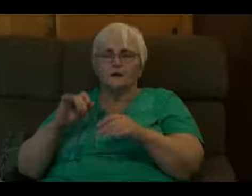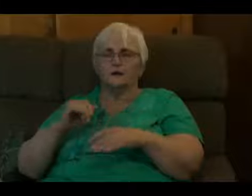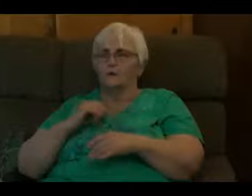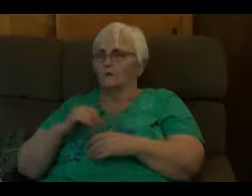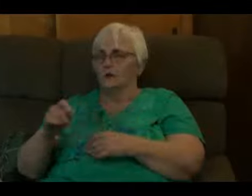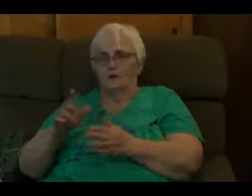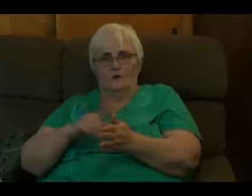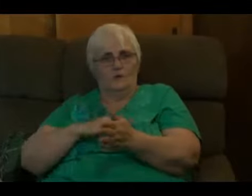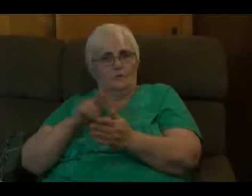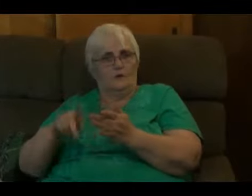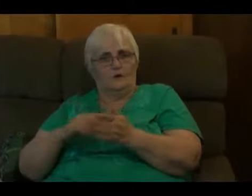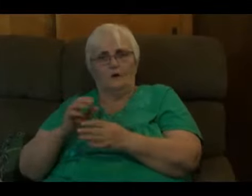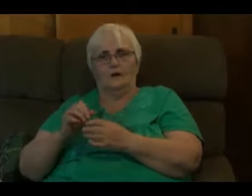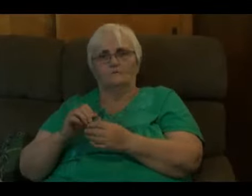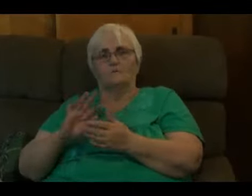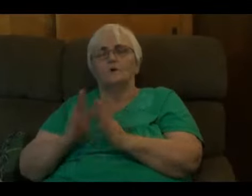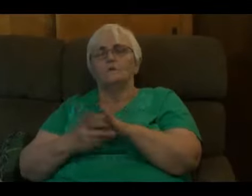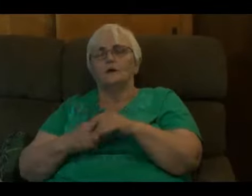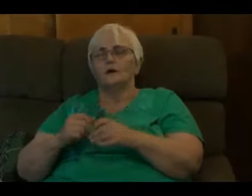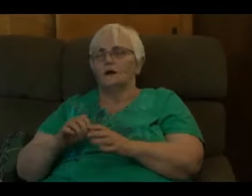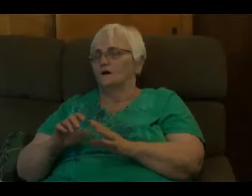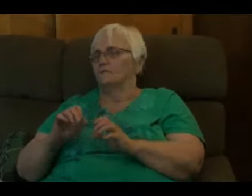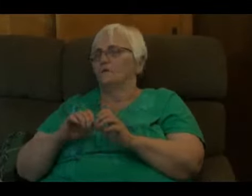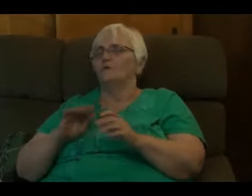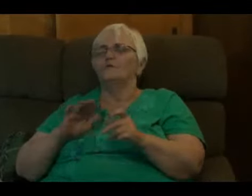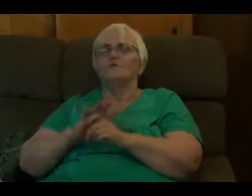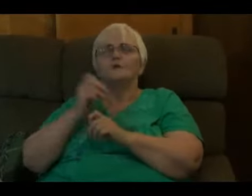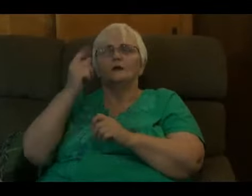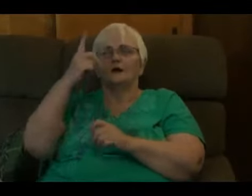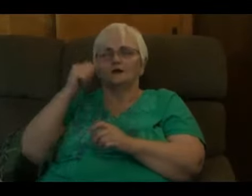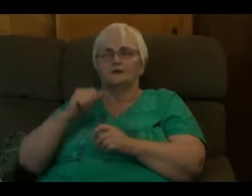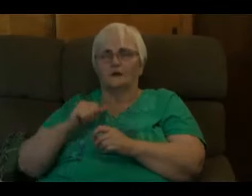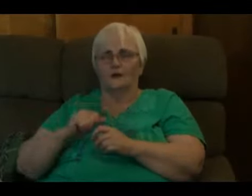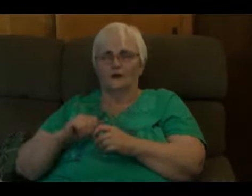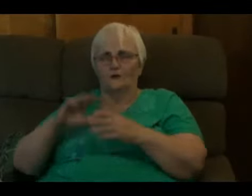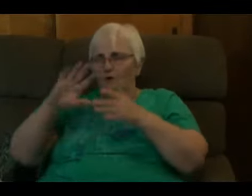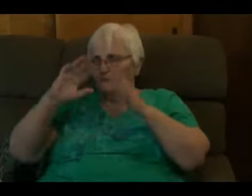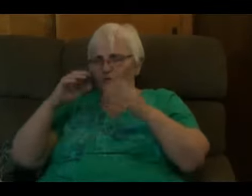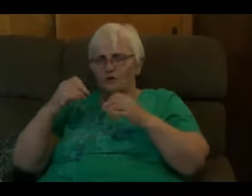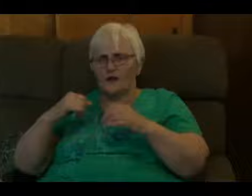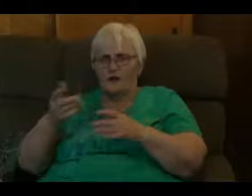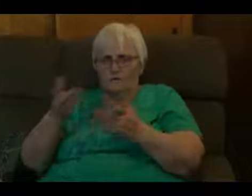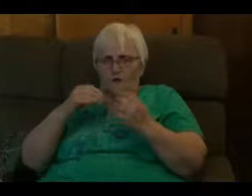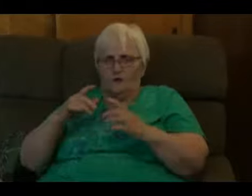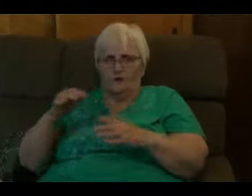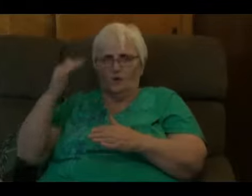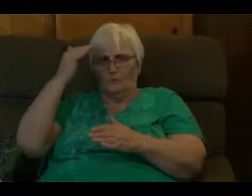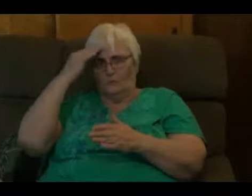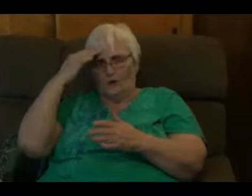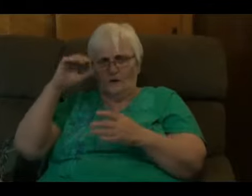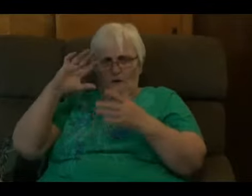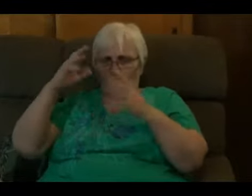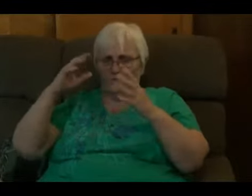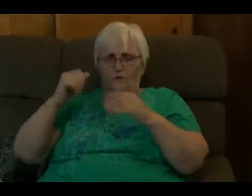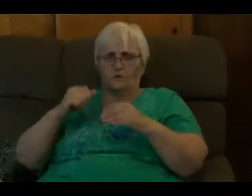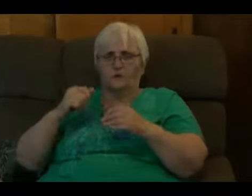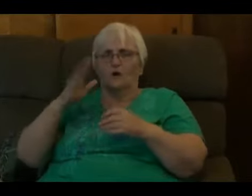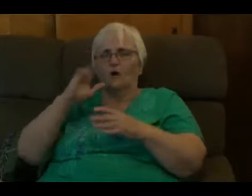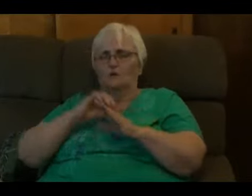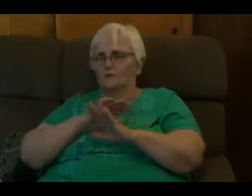long for that clarity, amen, to overtake any fog that the enemy or life is bringing into your brain. Hallelujah.